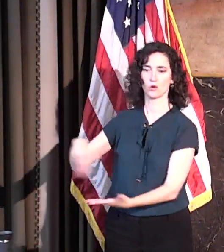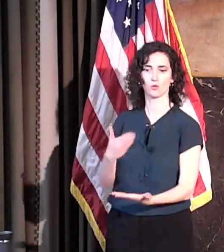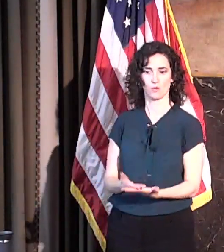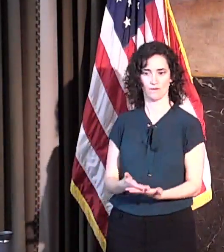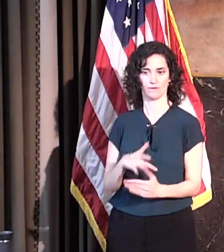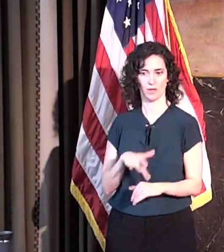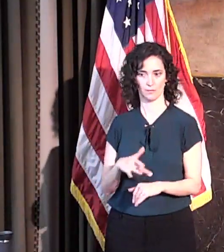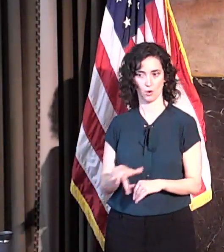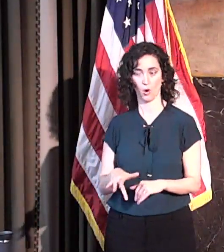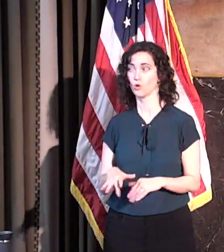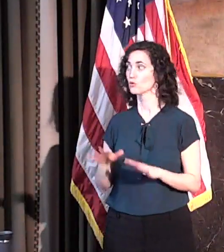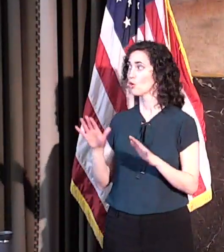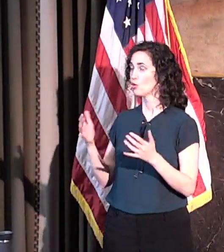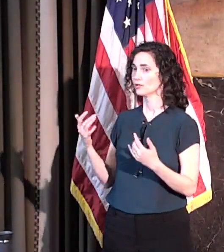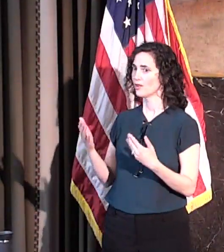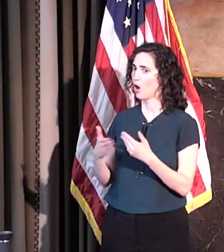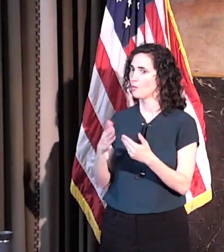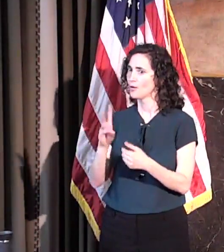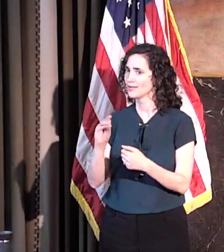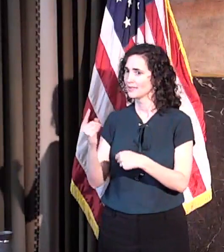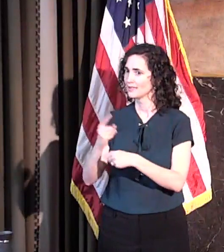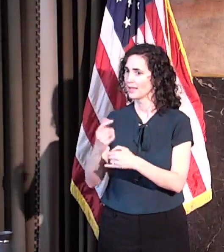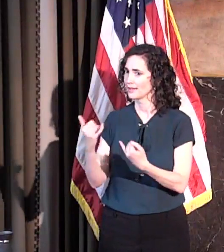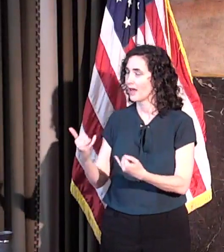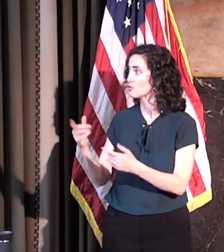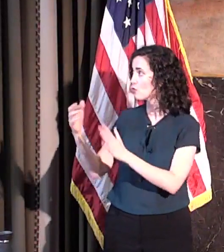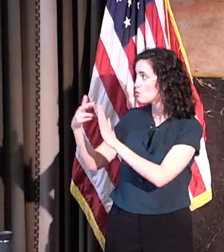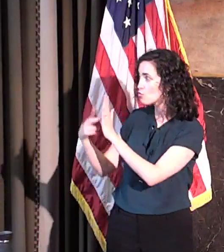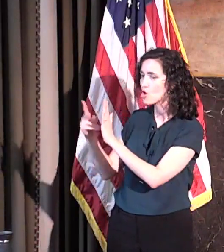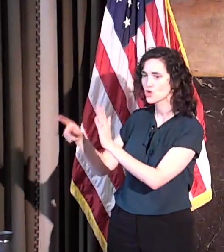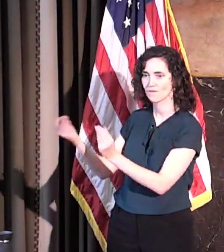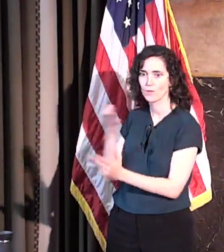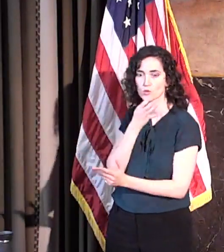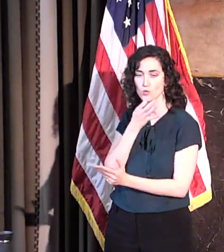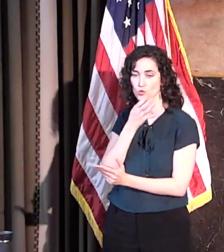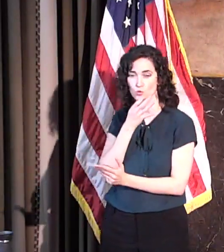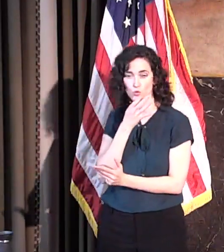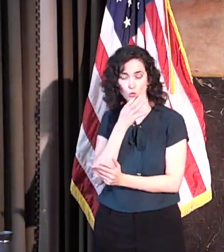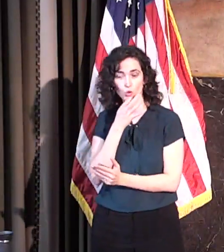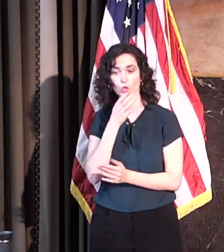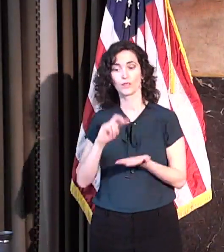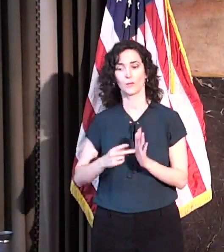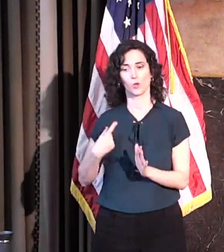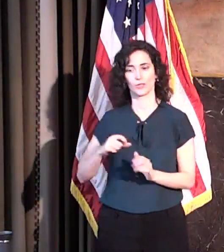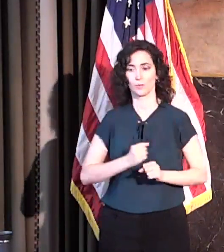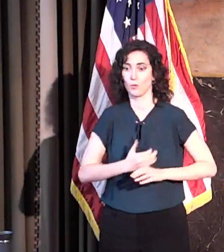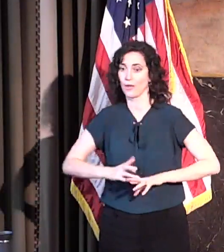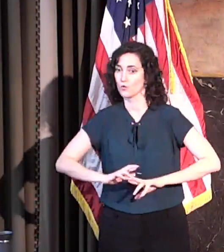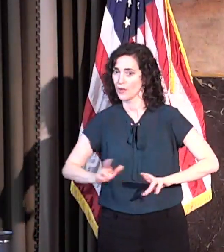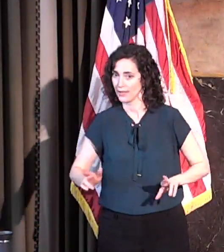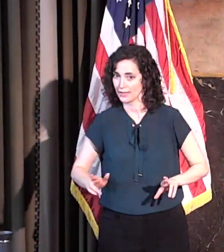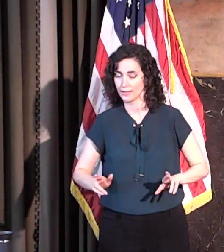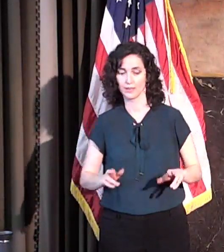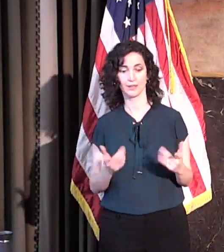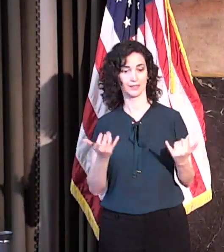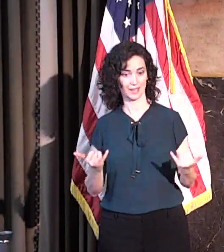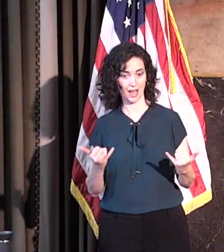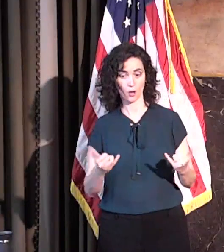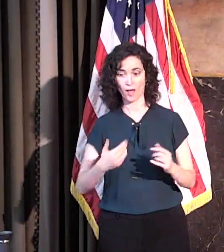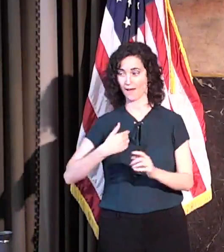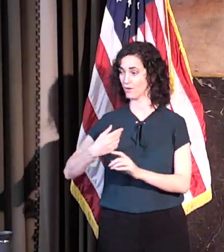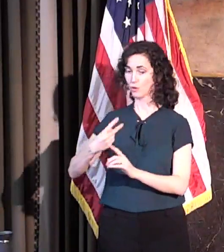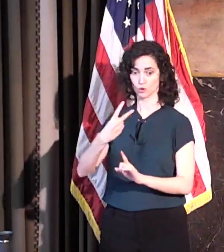could come any day now. Certainly, we want to make sure that we're preparing so that we can take care of this business during this